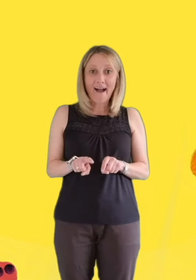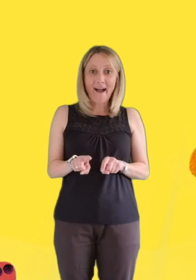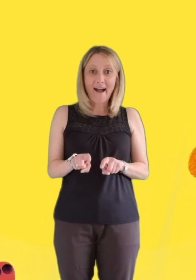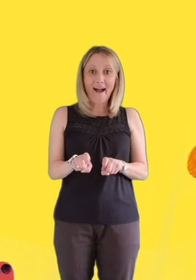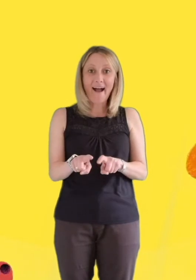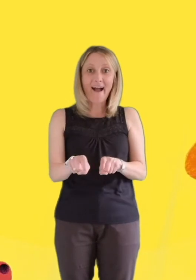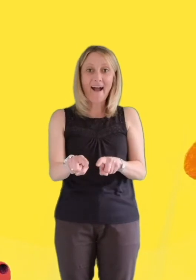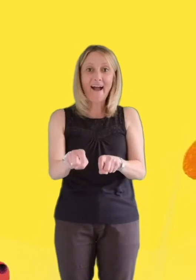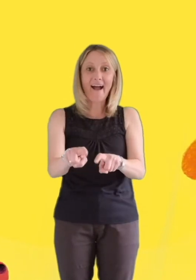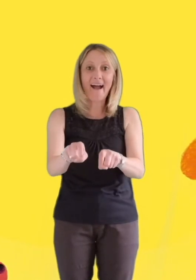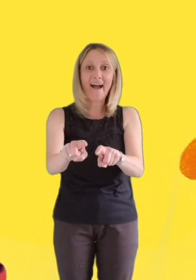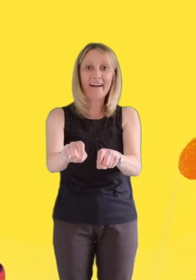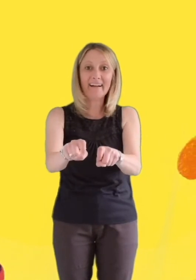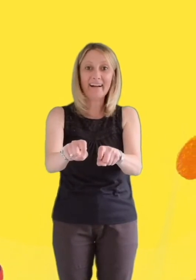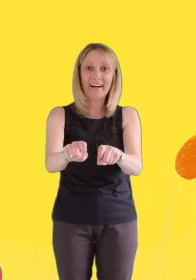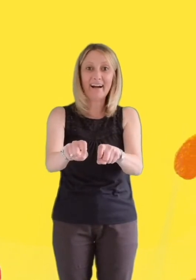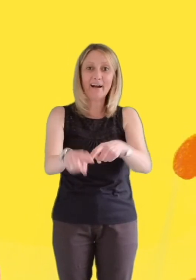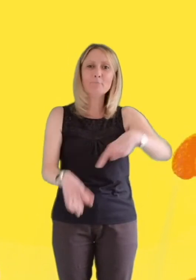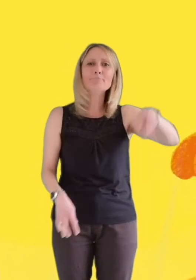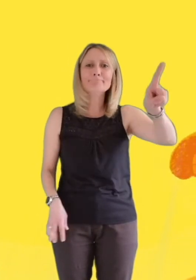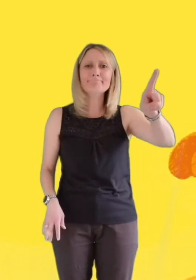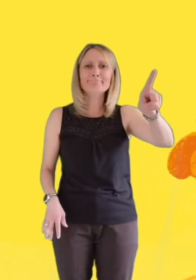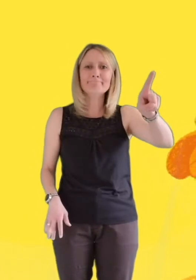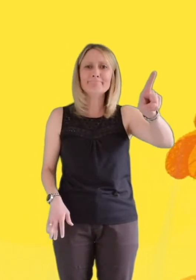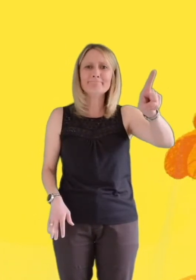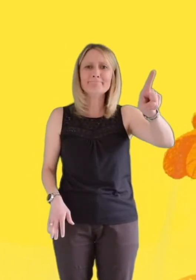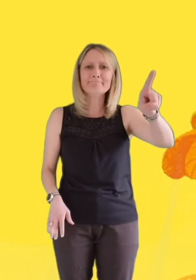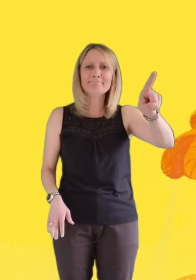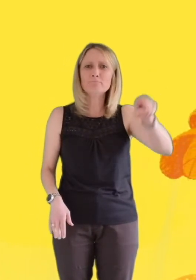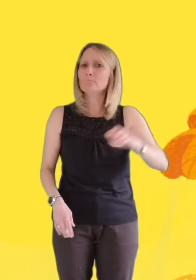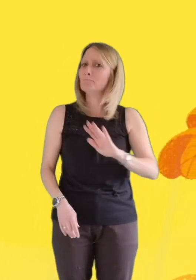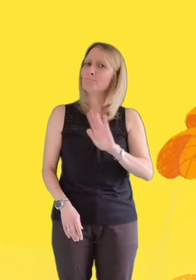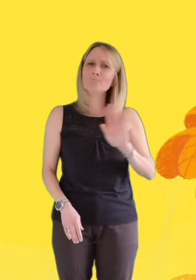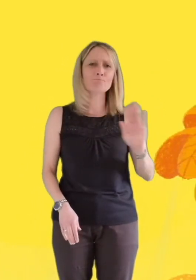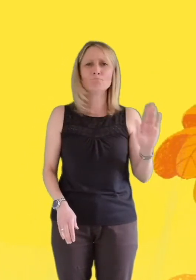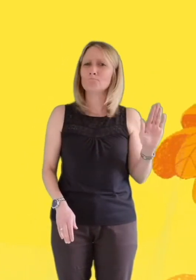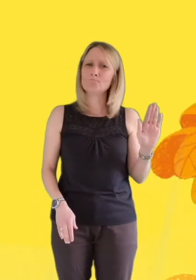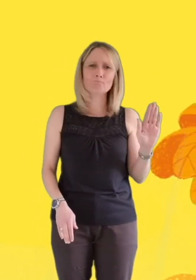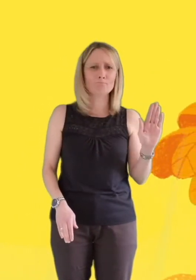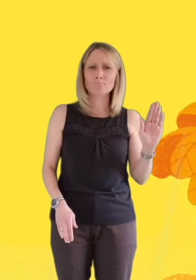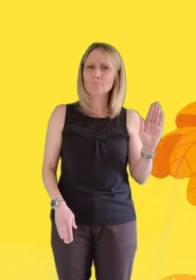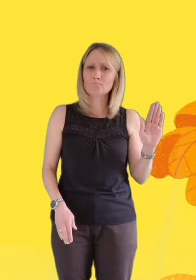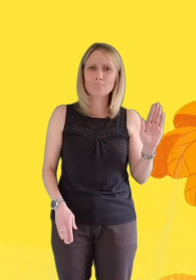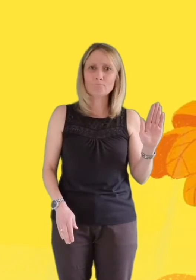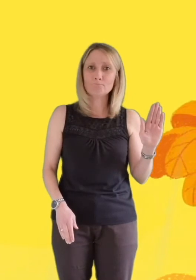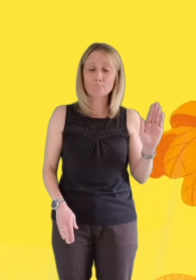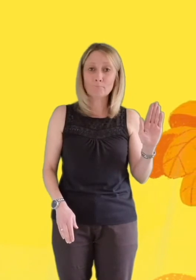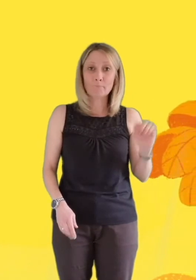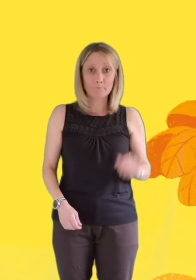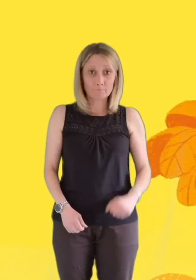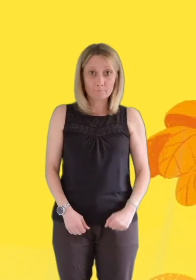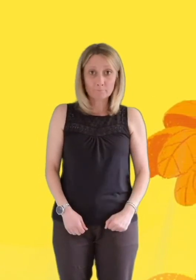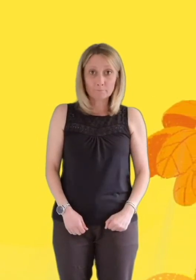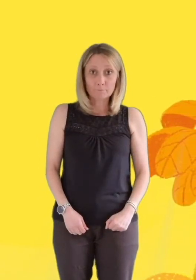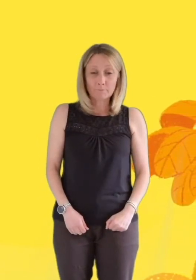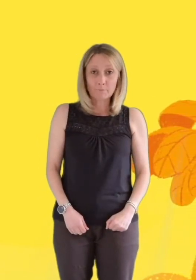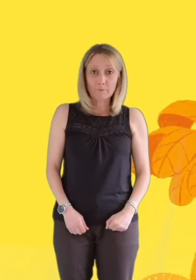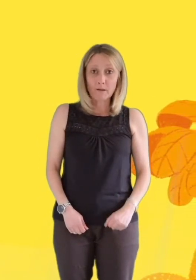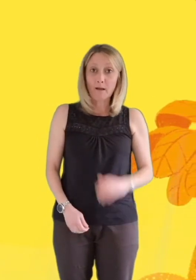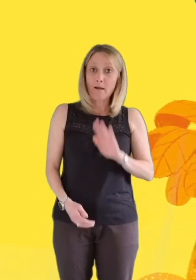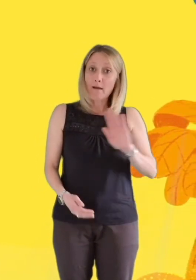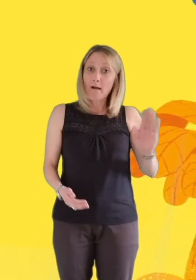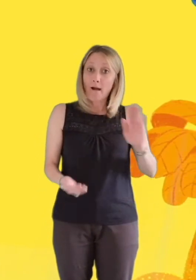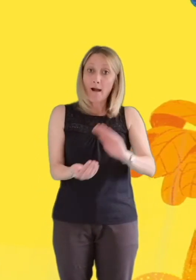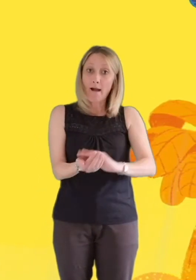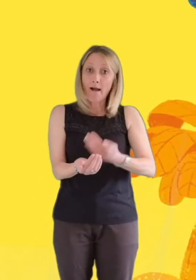Worrysaurus, chase that butterfly away. Don't you worry now, my lovely. You must try not to fret. If